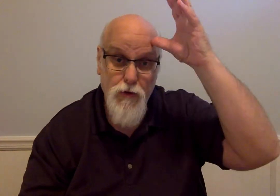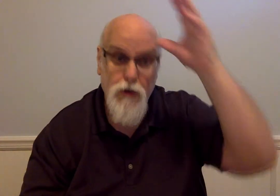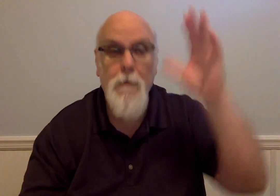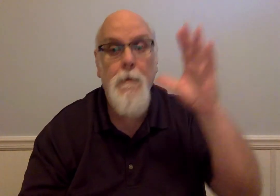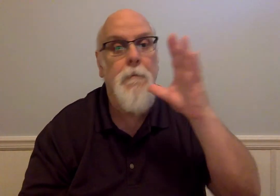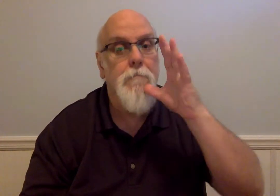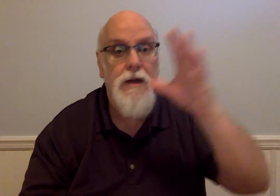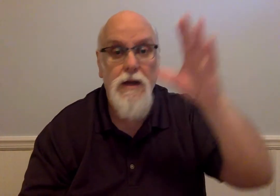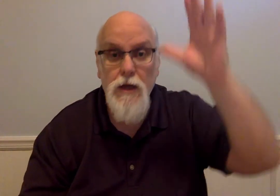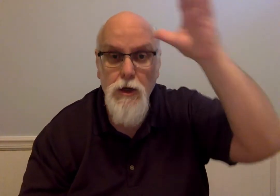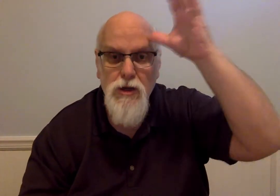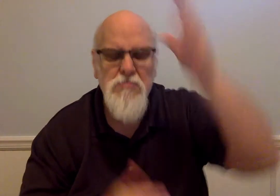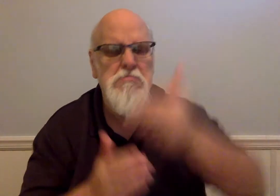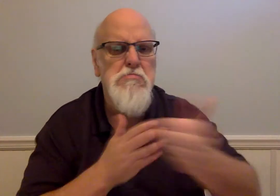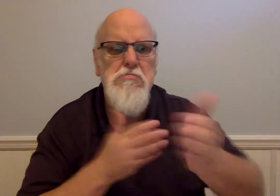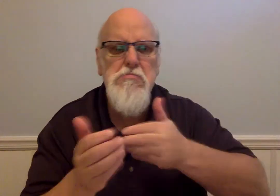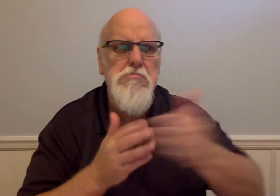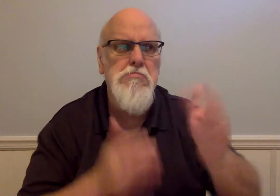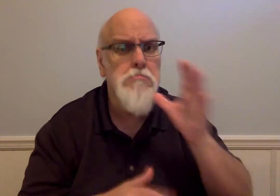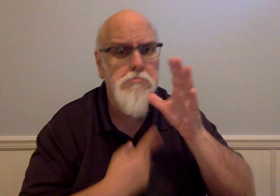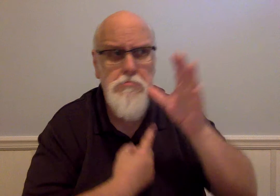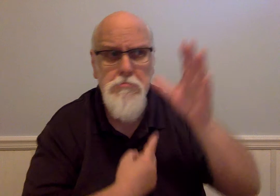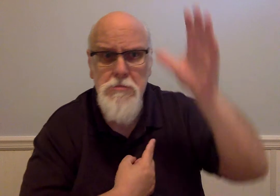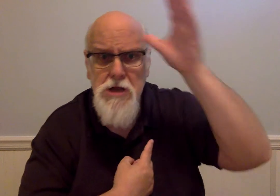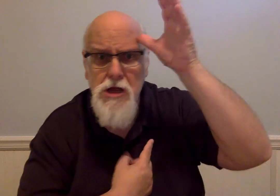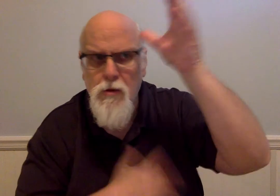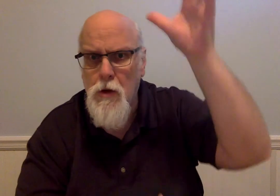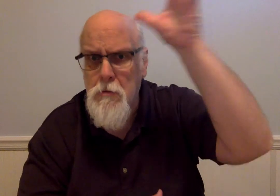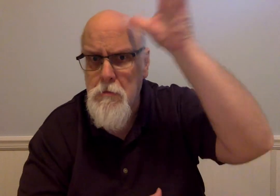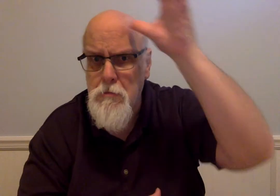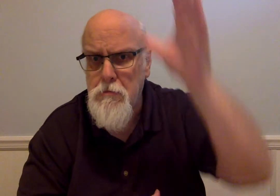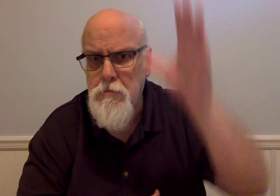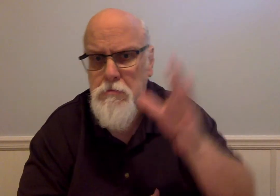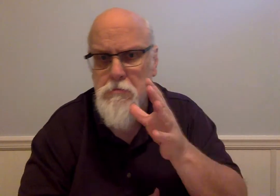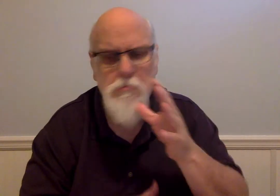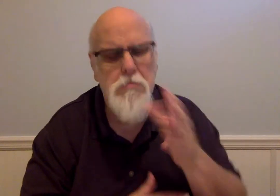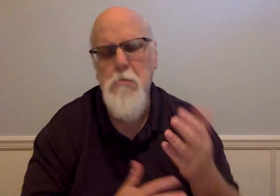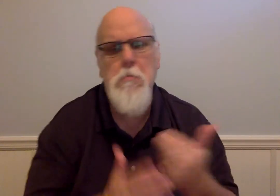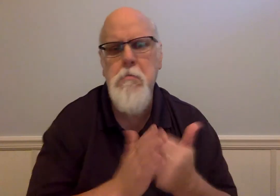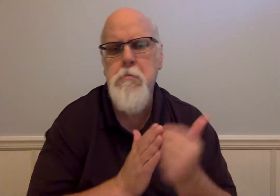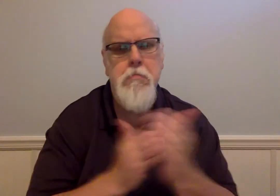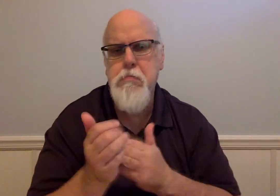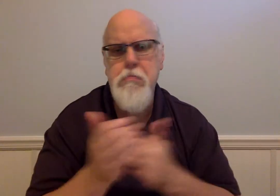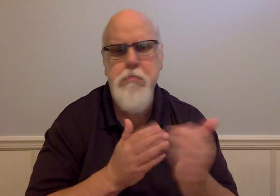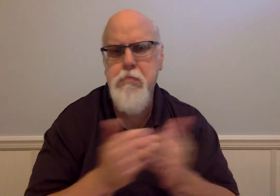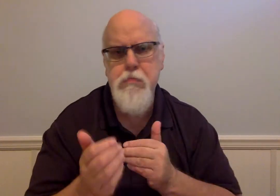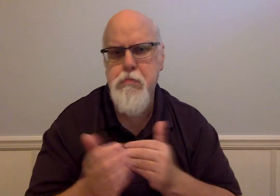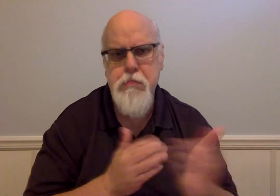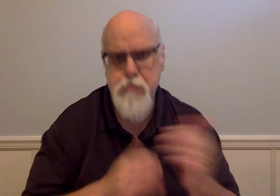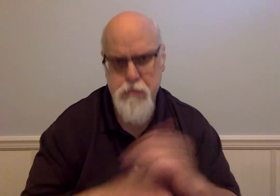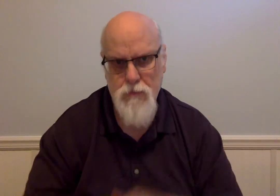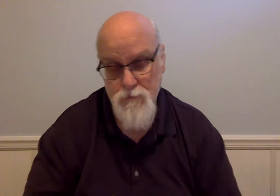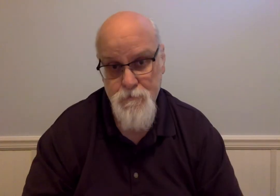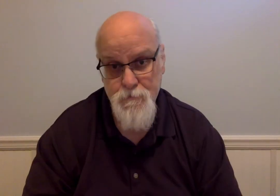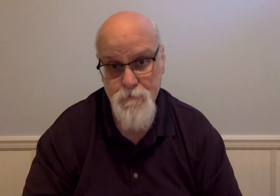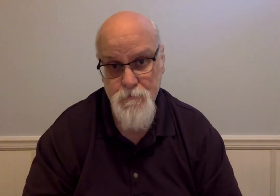If you do both of them, that's your parents. And it doesn't matter if you go from your head to your chin or your chin to your head, it's the